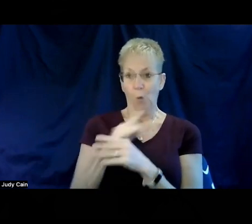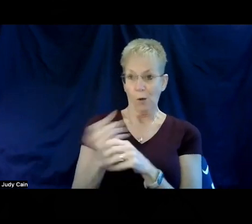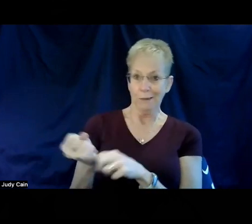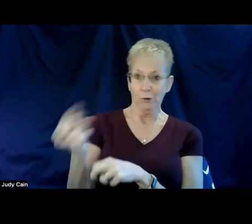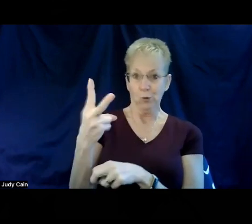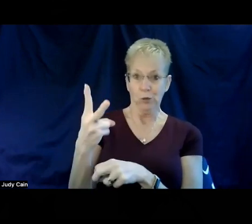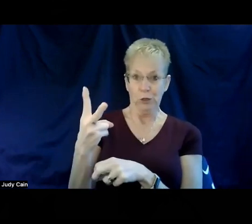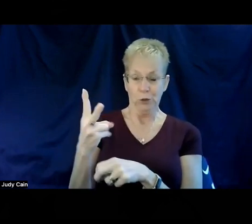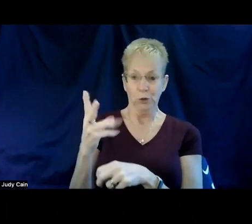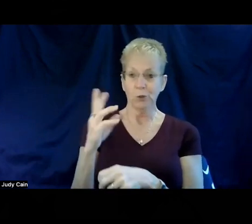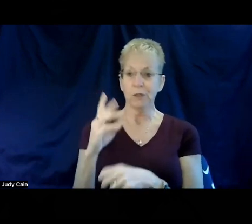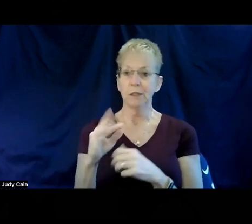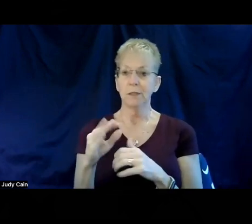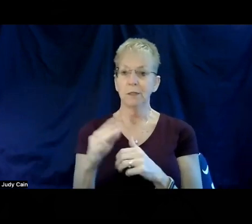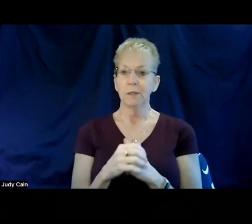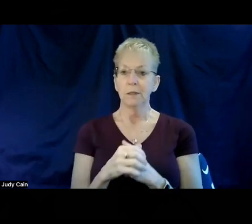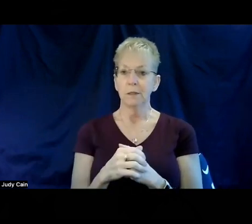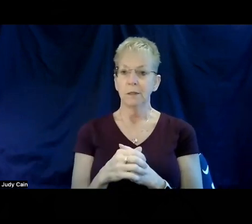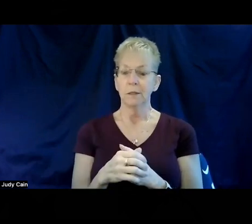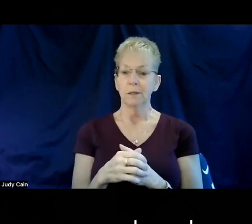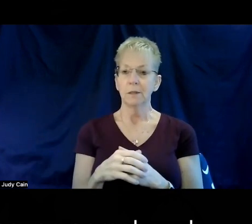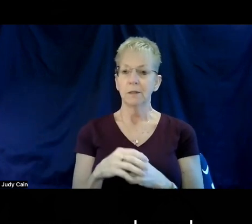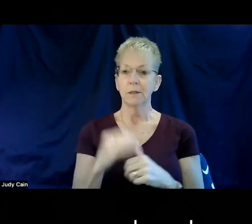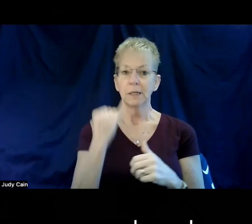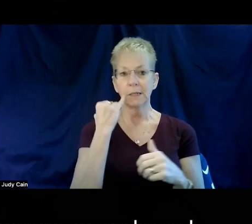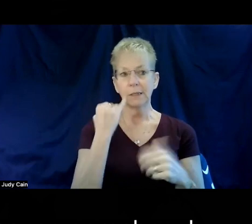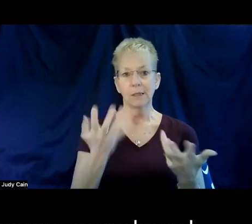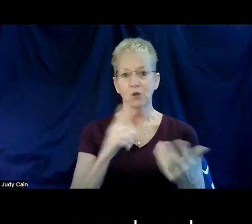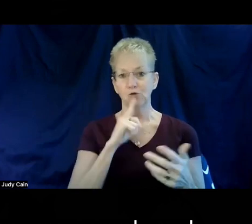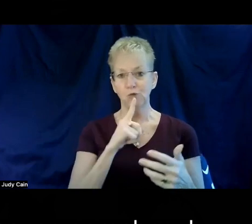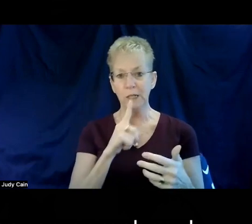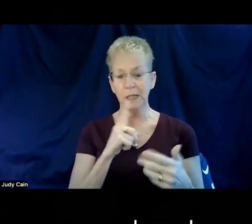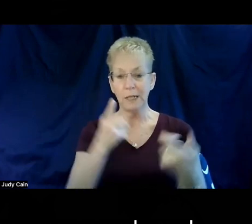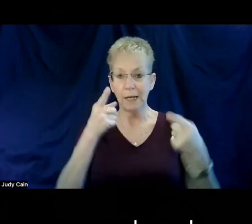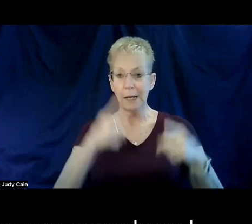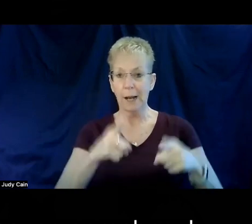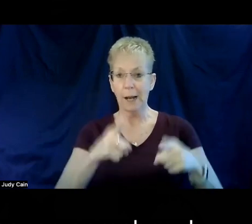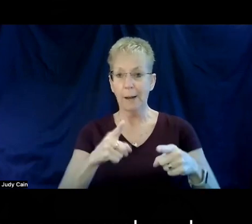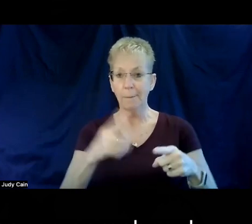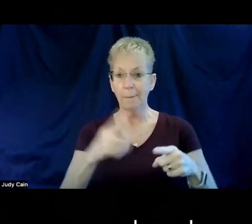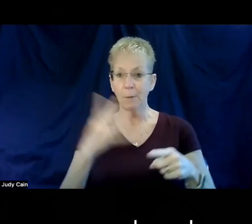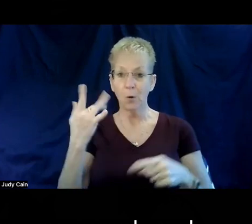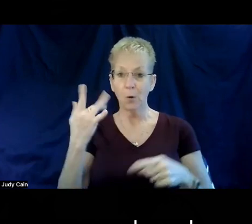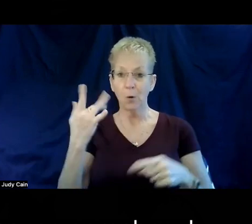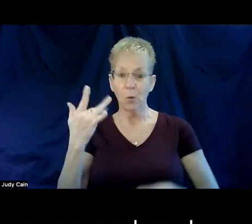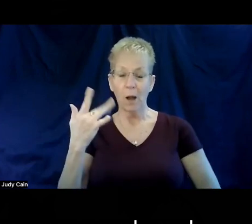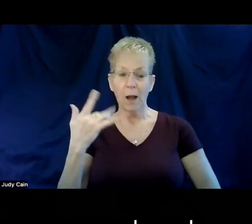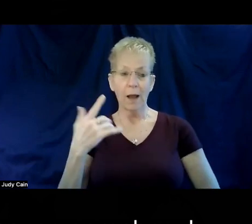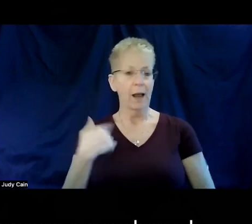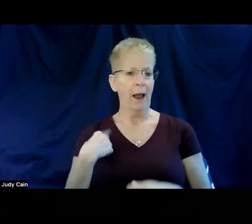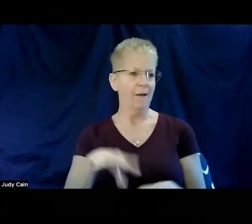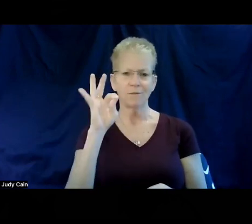after, um, it really came about because somehow I stumbled across the fact that